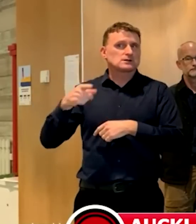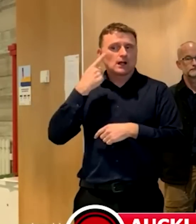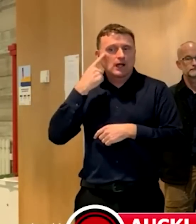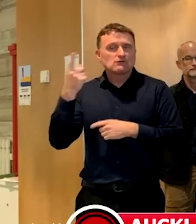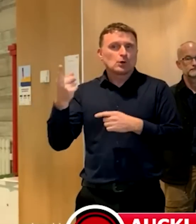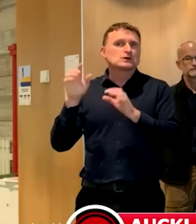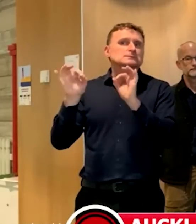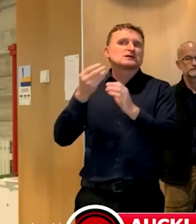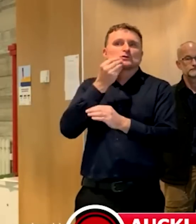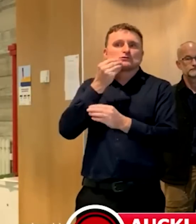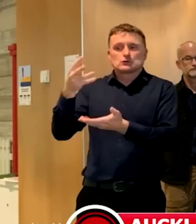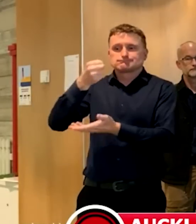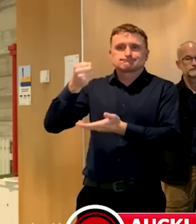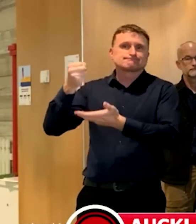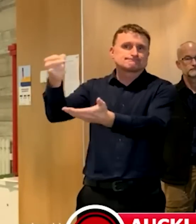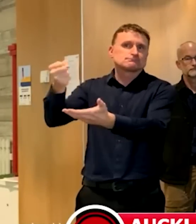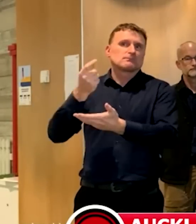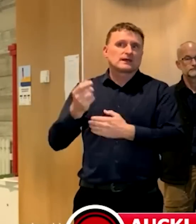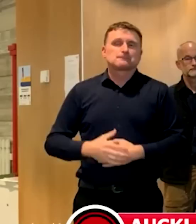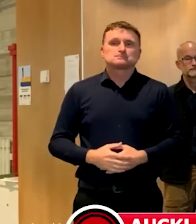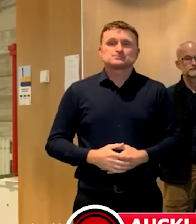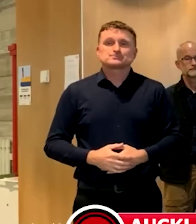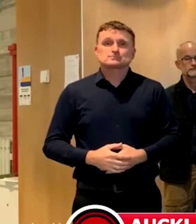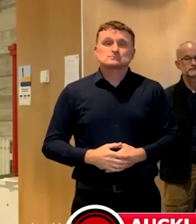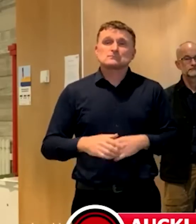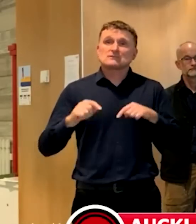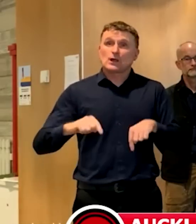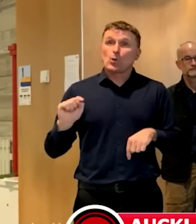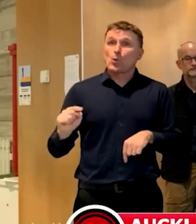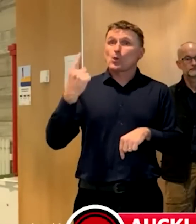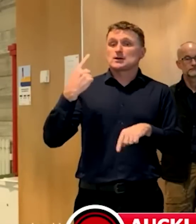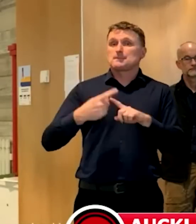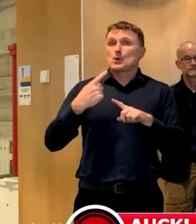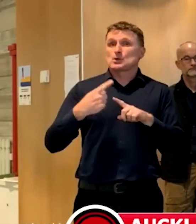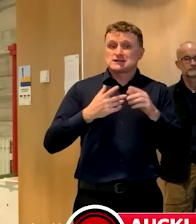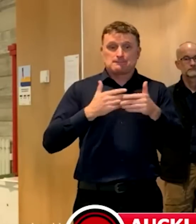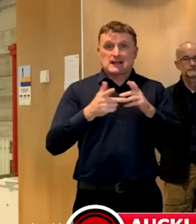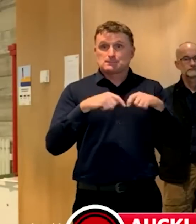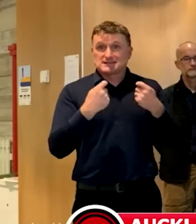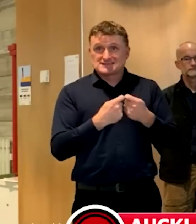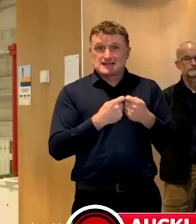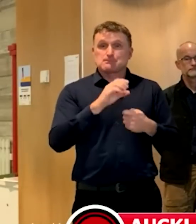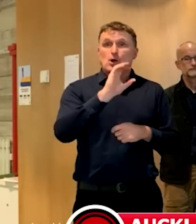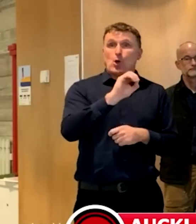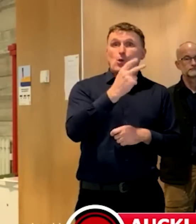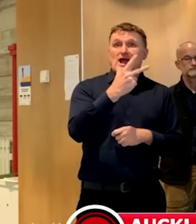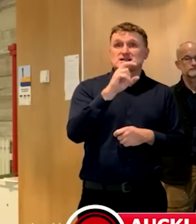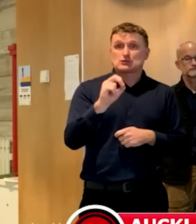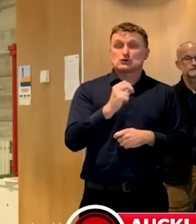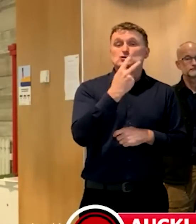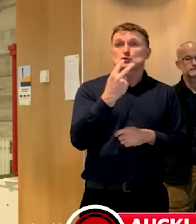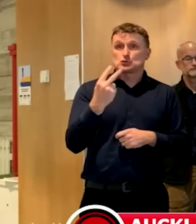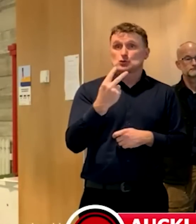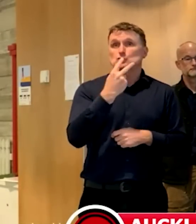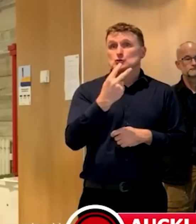familyservices.gov.nz/directory. And again, the Auckland Emergency Management team is there to help, and that number again is 0800